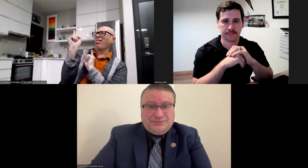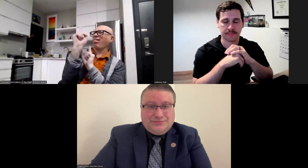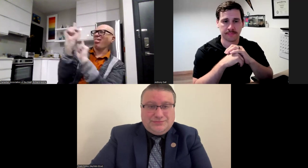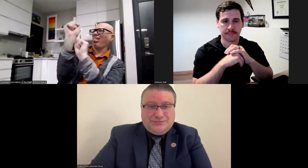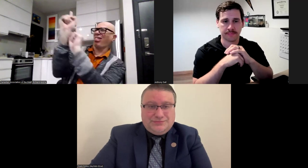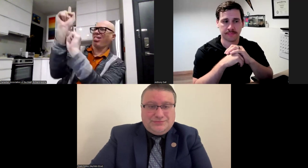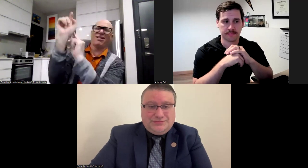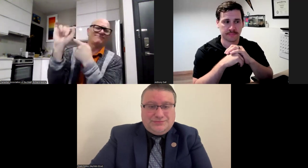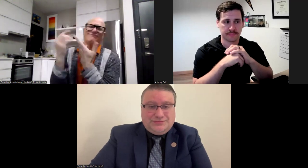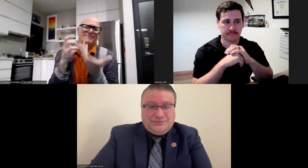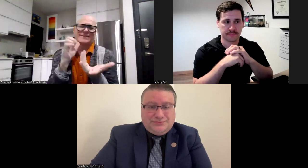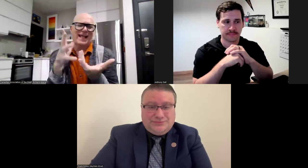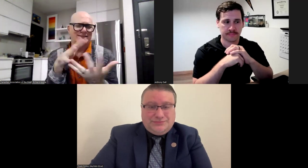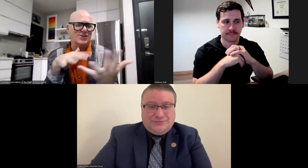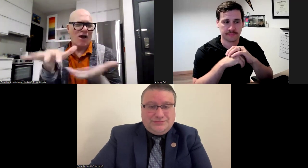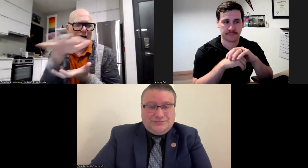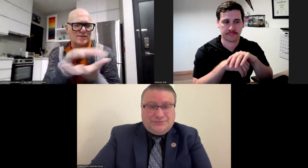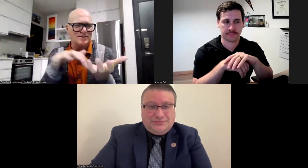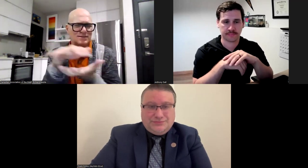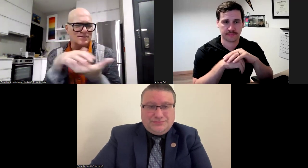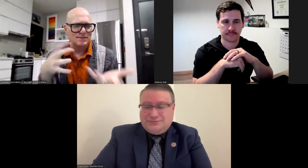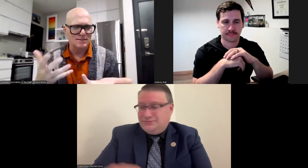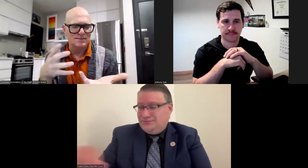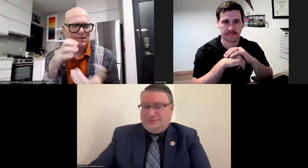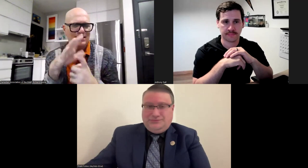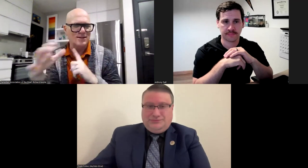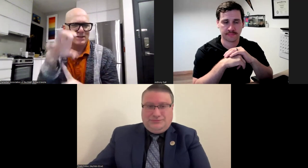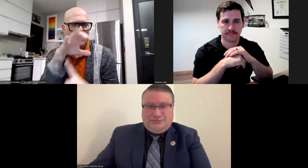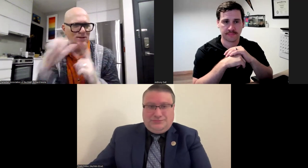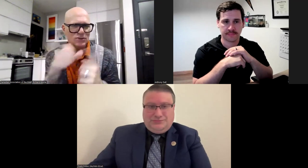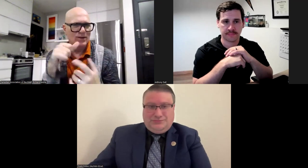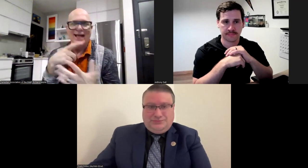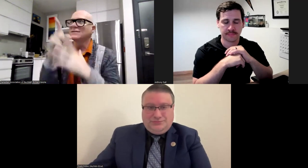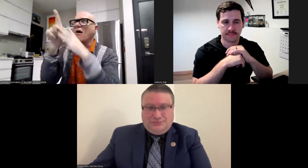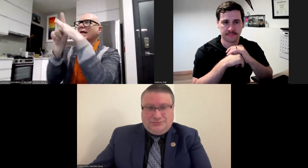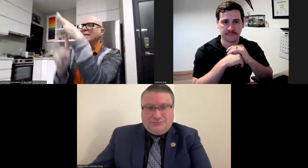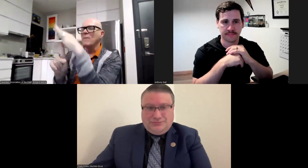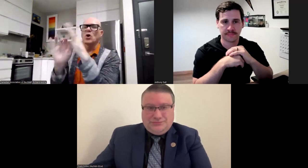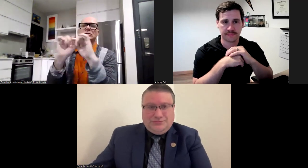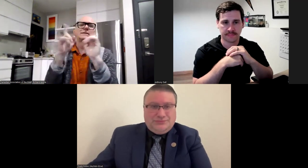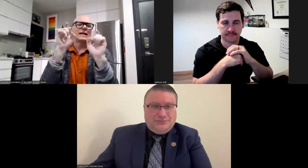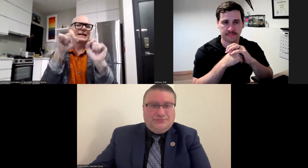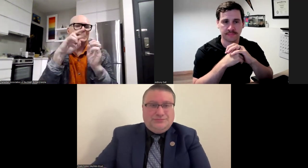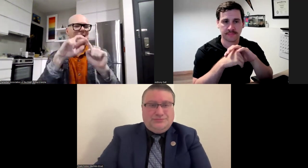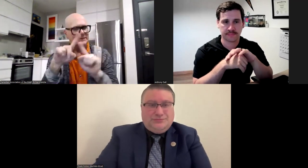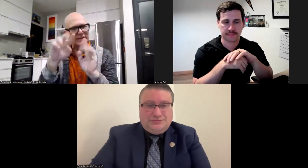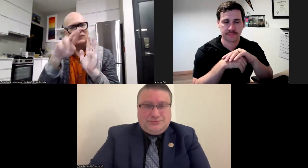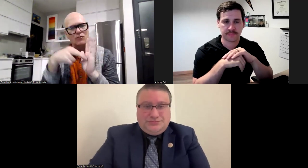when a child is mainstreamed alone without language access, without language models, then that's an environment in which they can